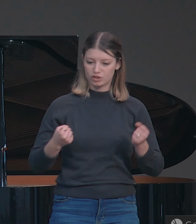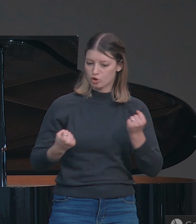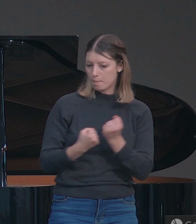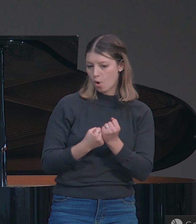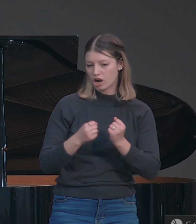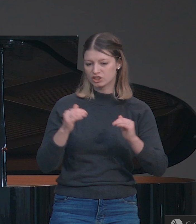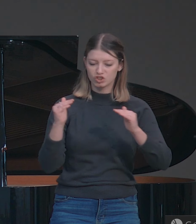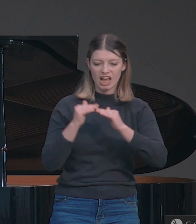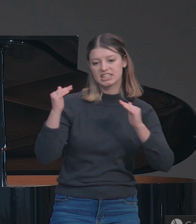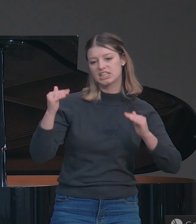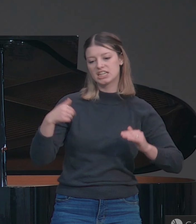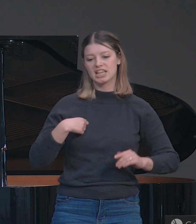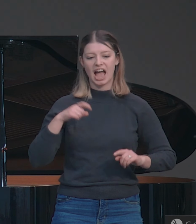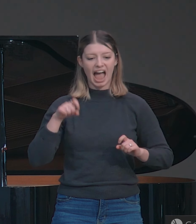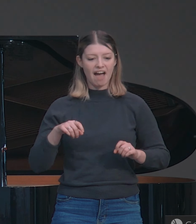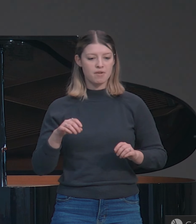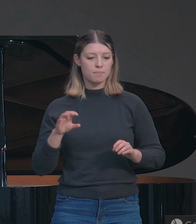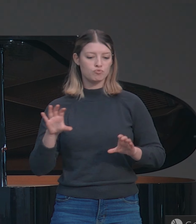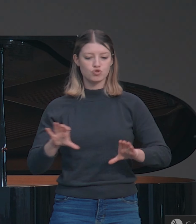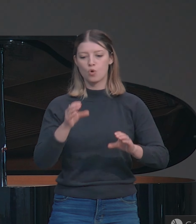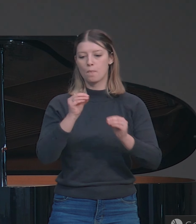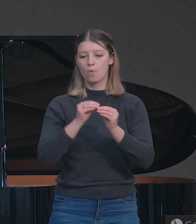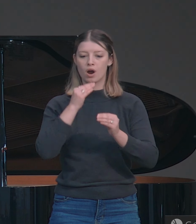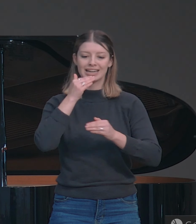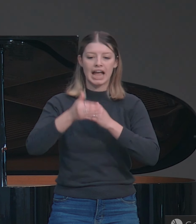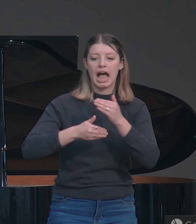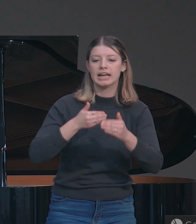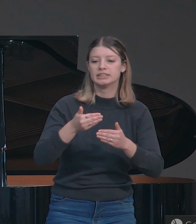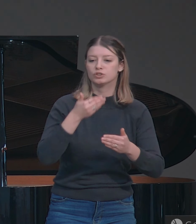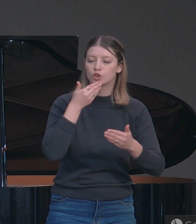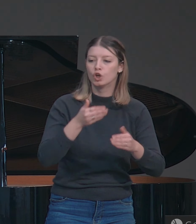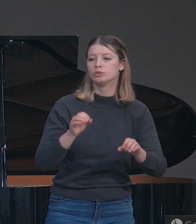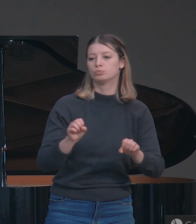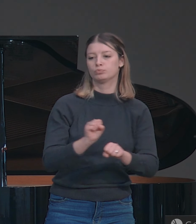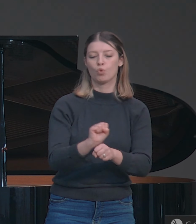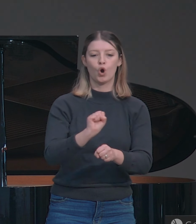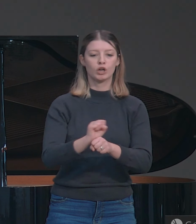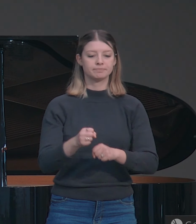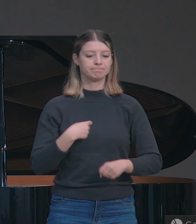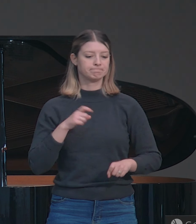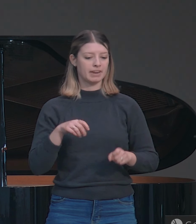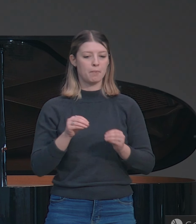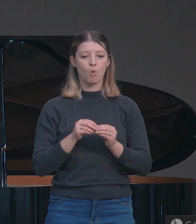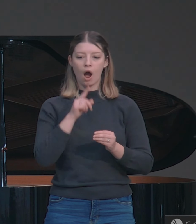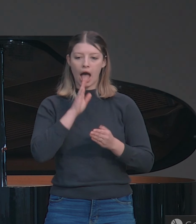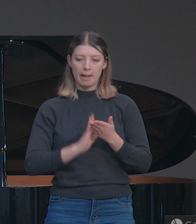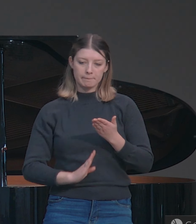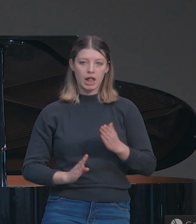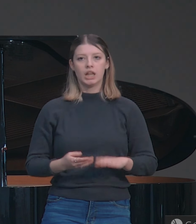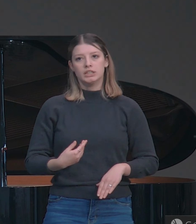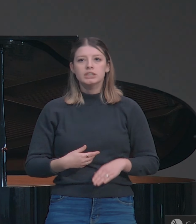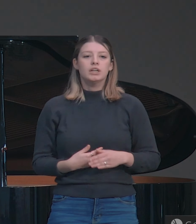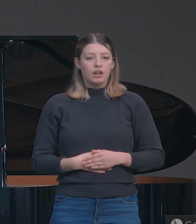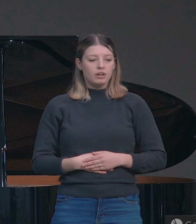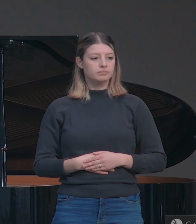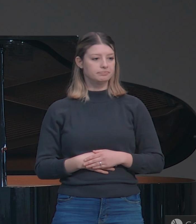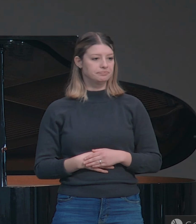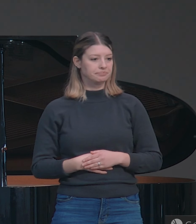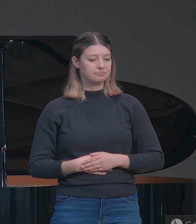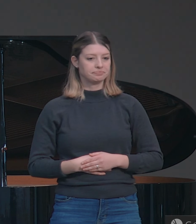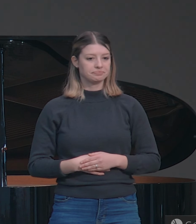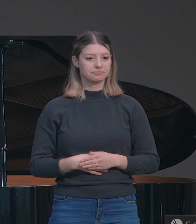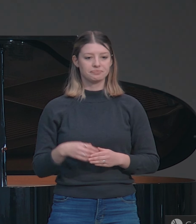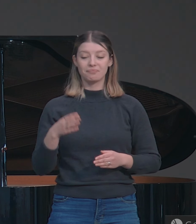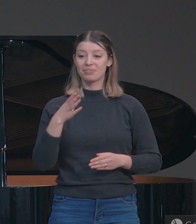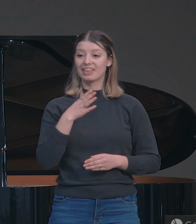I have to do is start being a little more kind. And all I have to do is walk humbly before God. Yeah, and all you have to do is